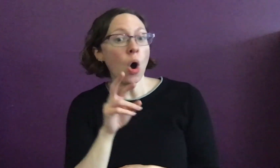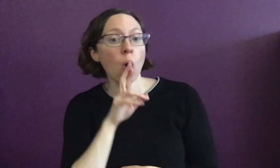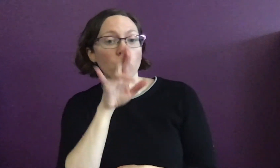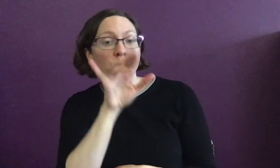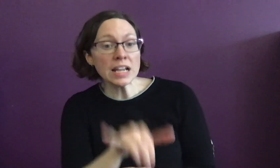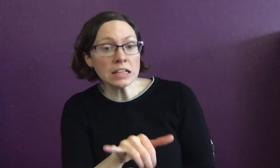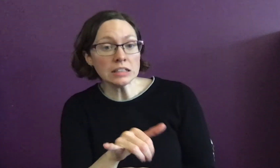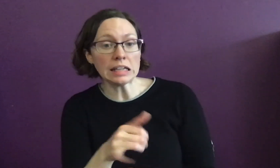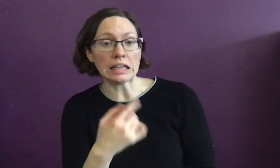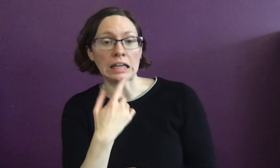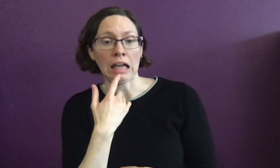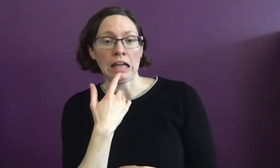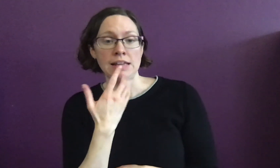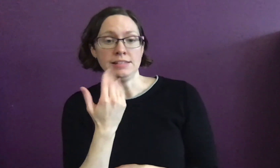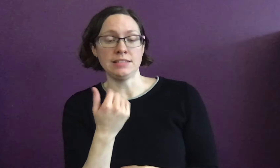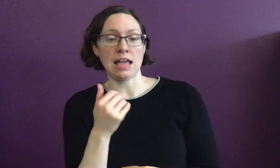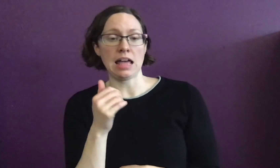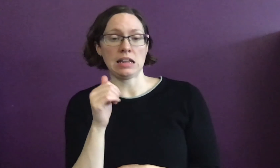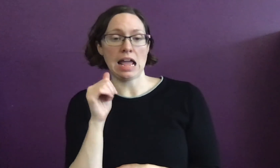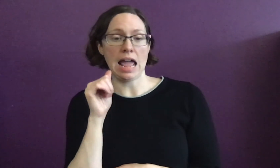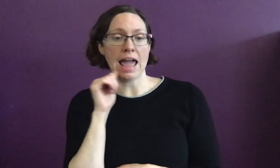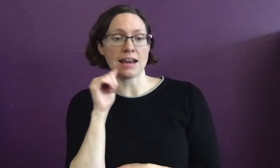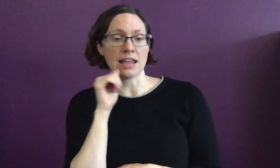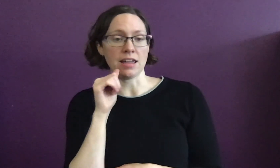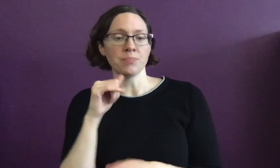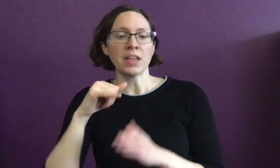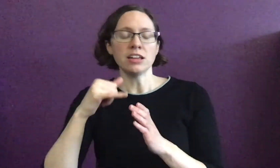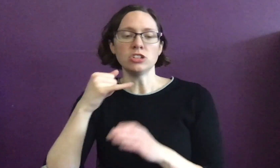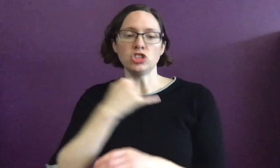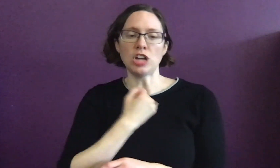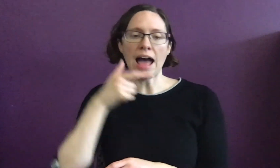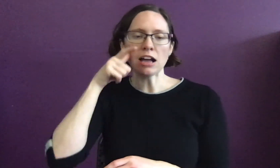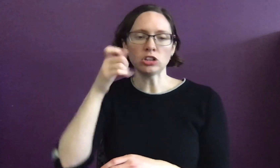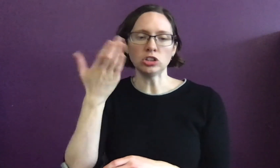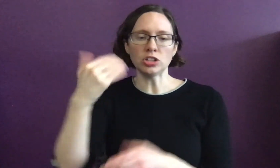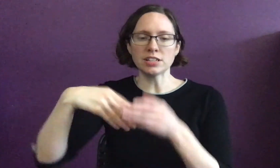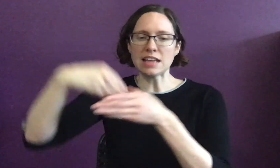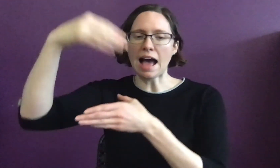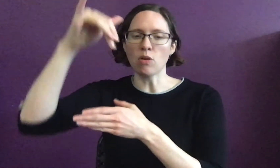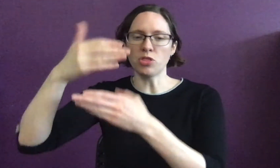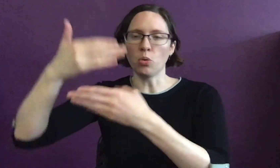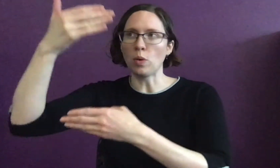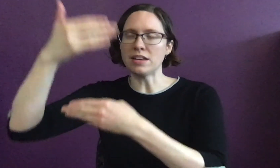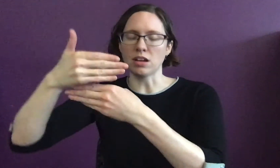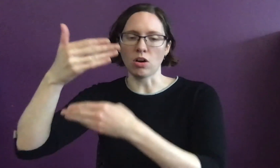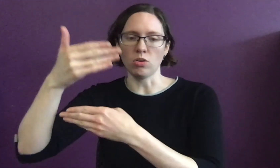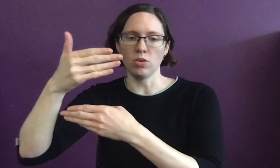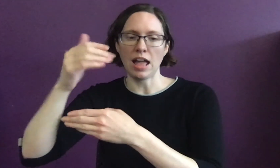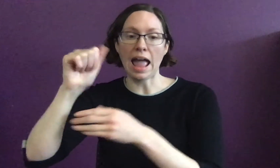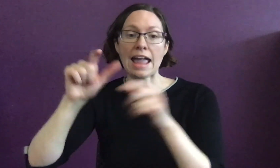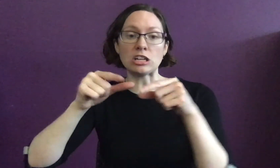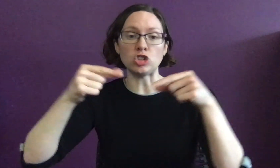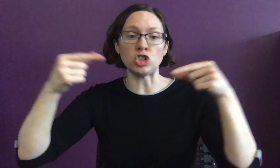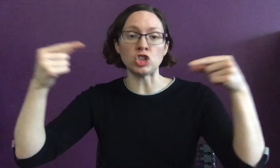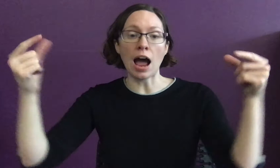"No, really," said Annie. Jack looked out the window. A